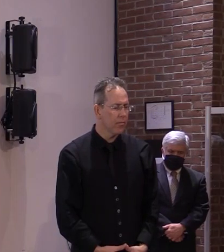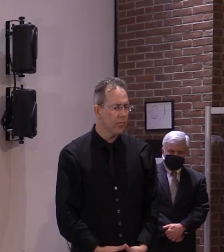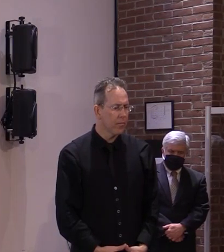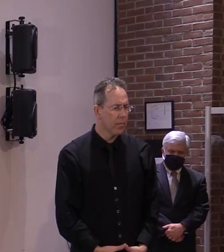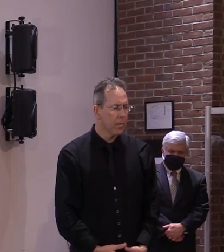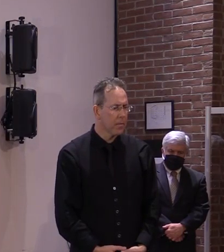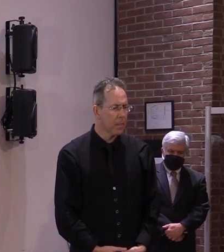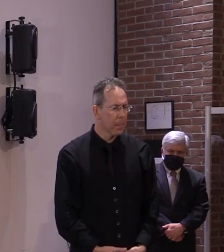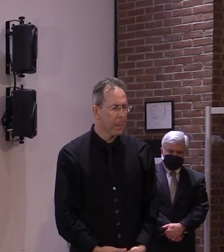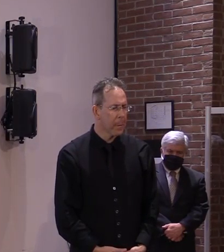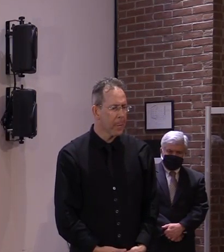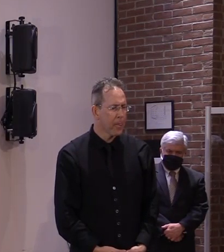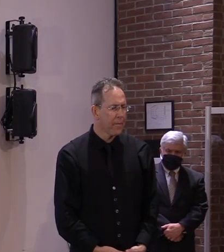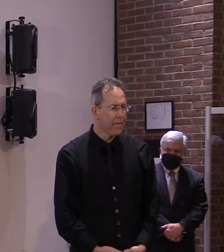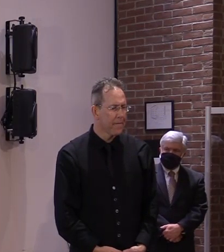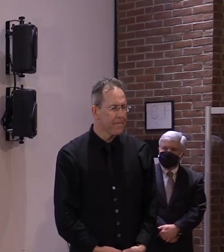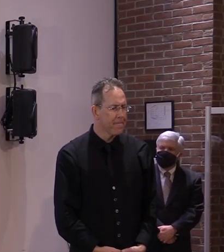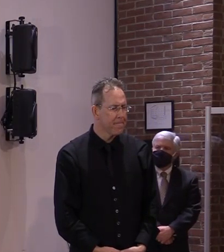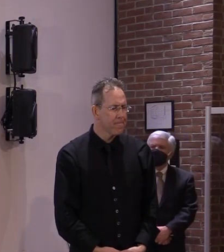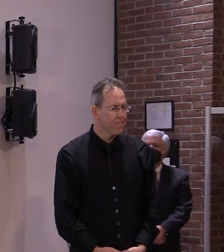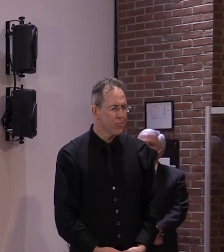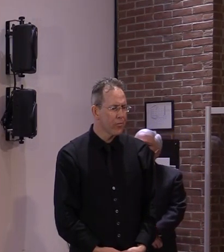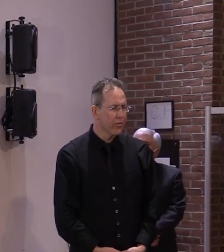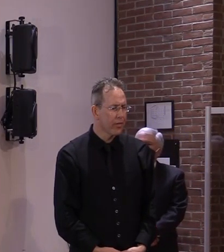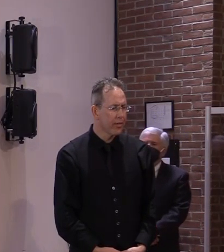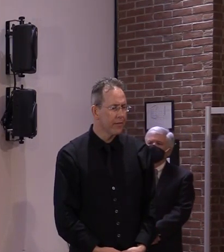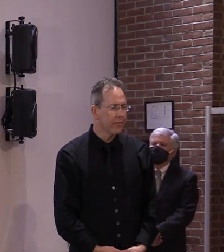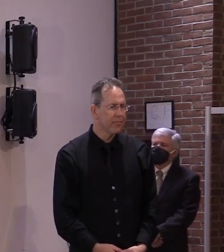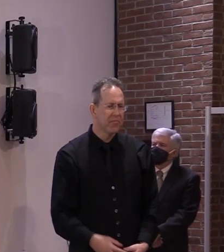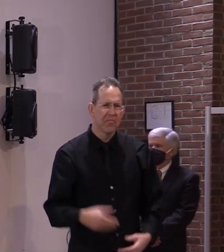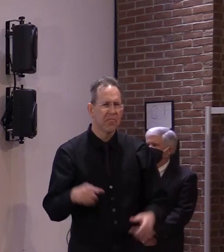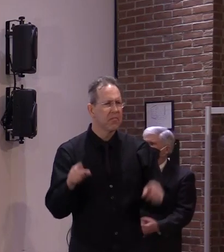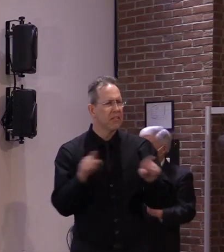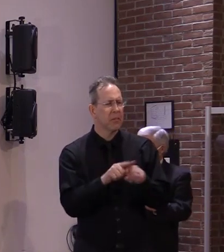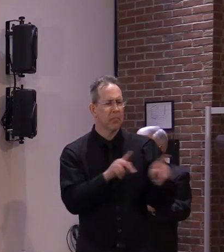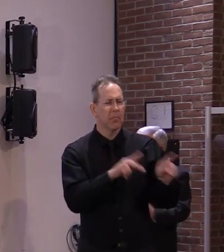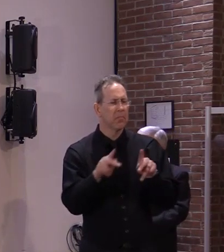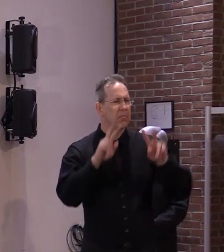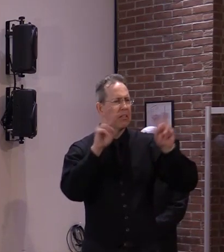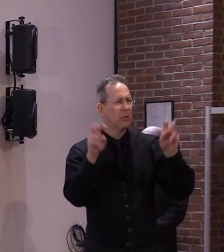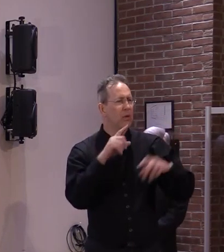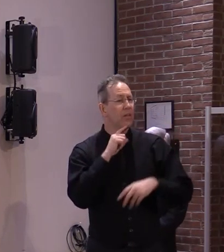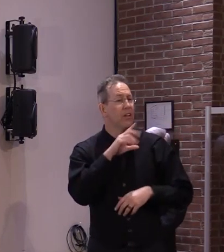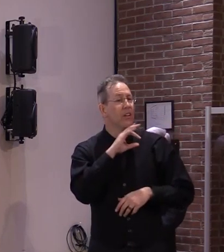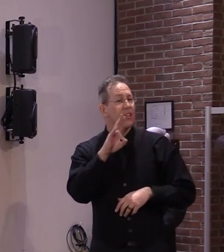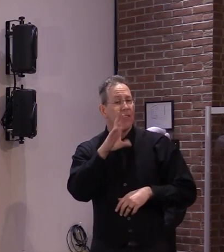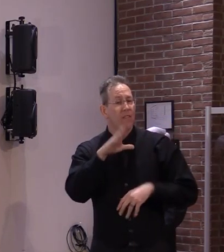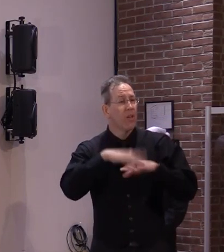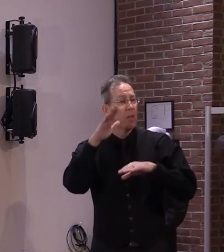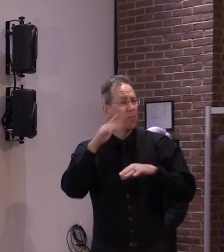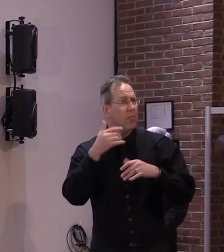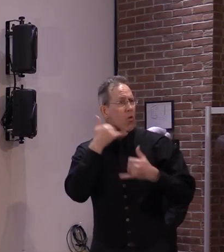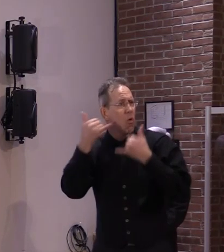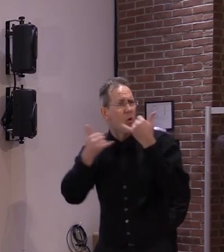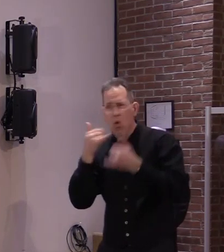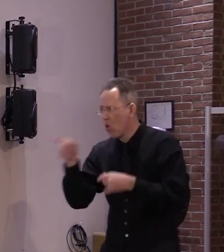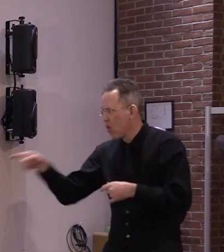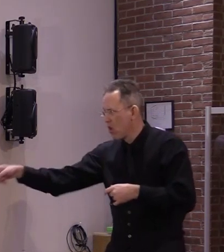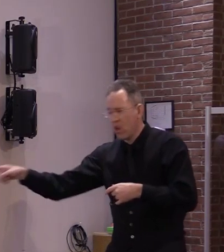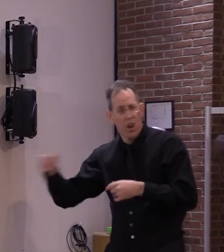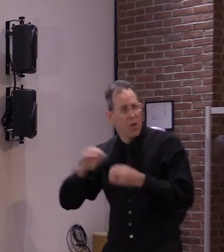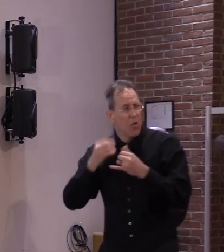sign up. Telephone lines are flooded to the point that people are just being disconnected, not even